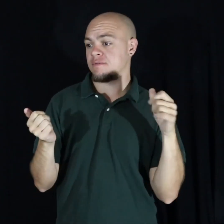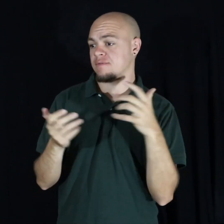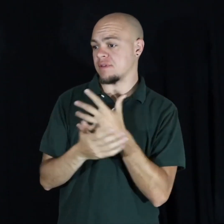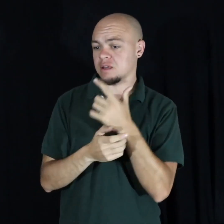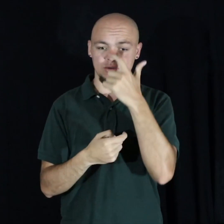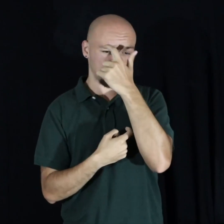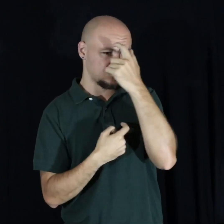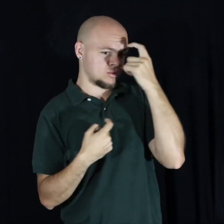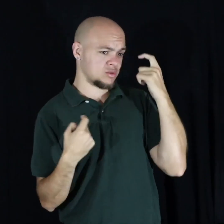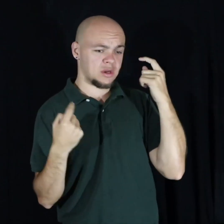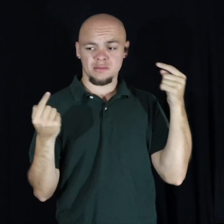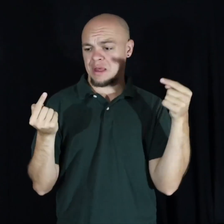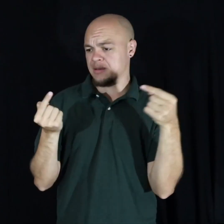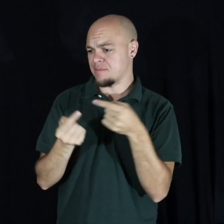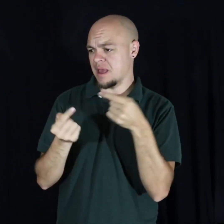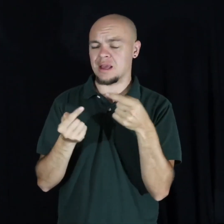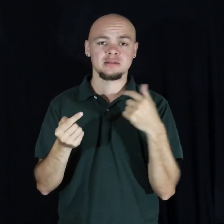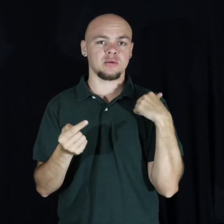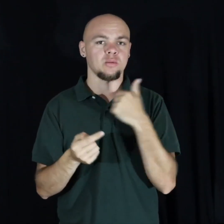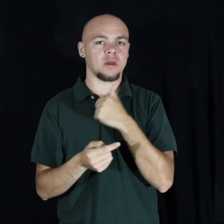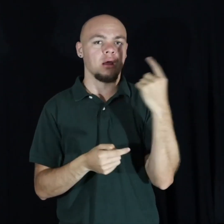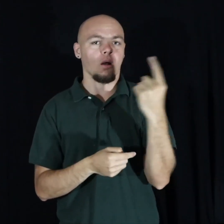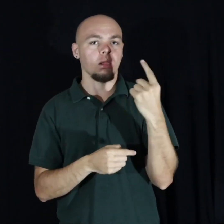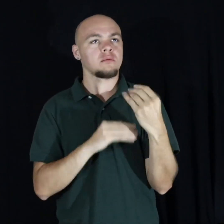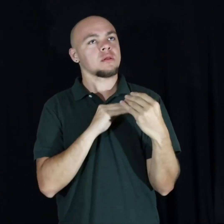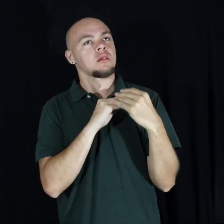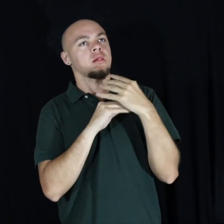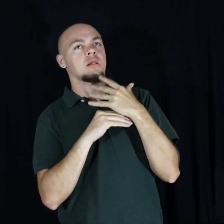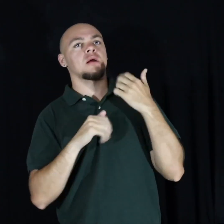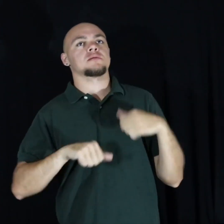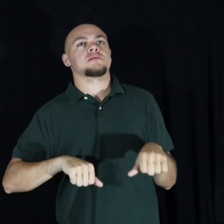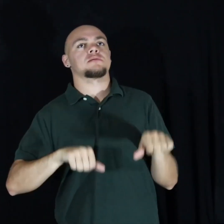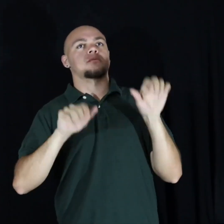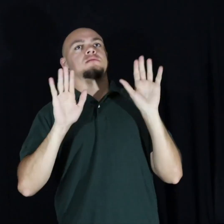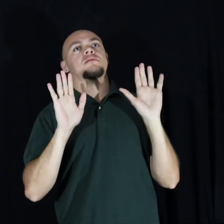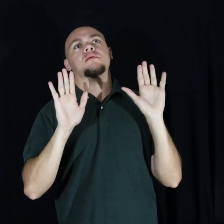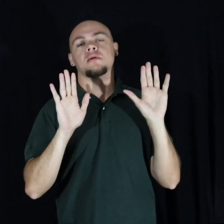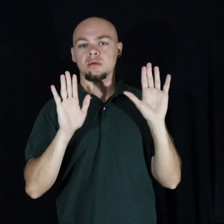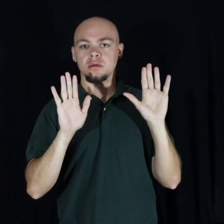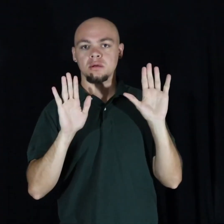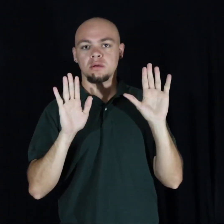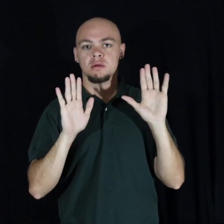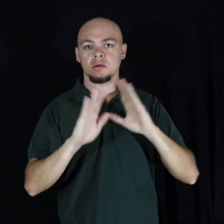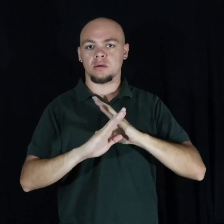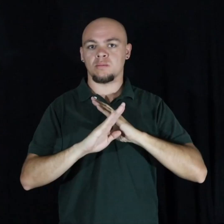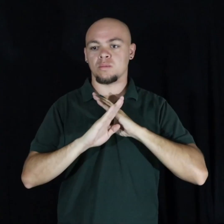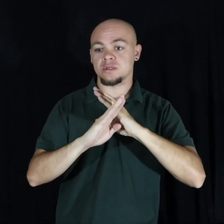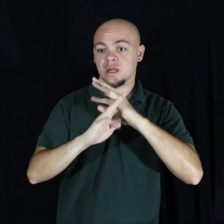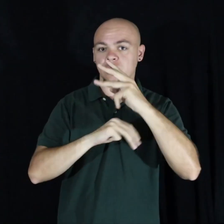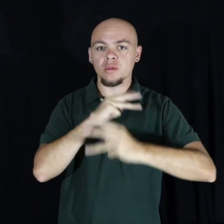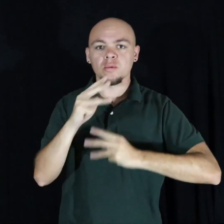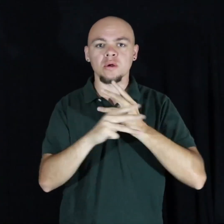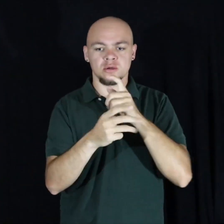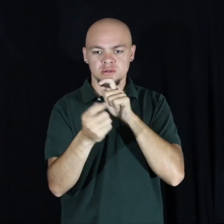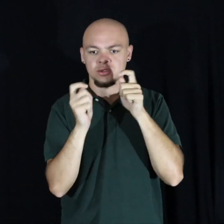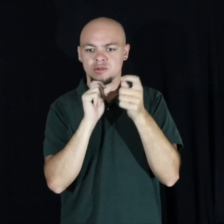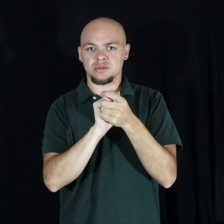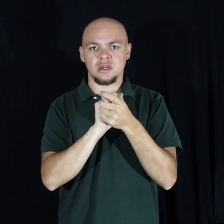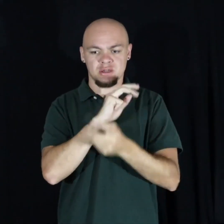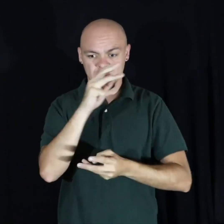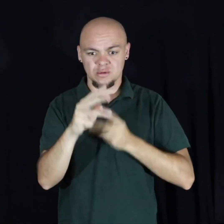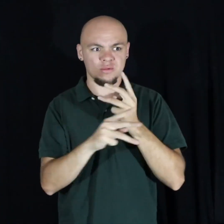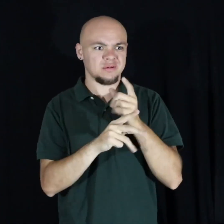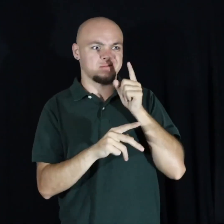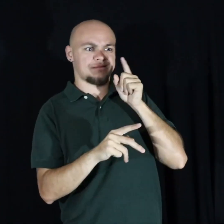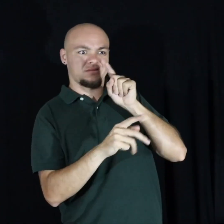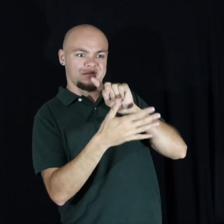traumas, our pains, and all of the things that kind of hinder us from being able to protect or change the world that we are around and the world that is within us,